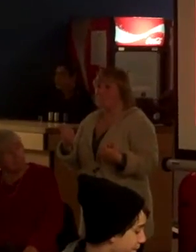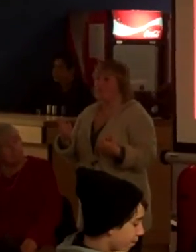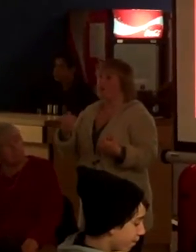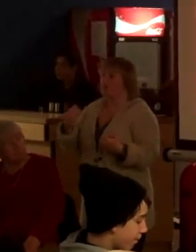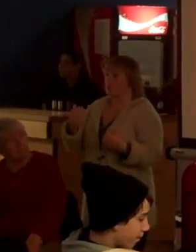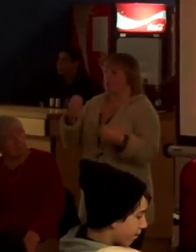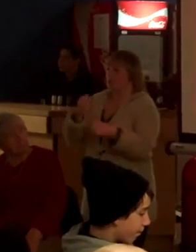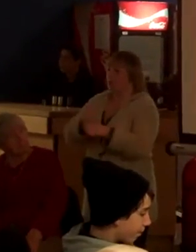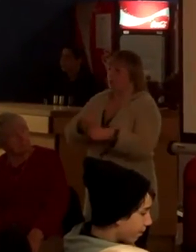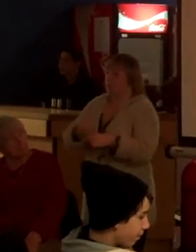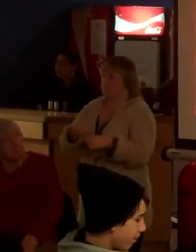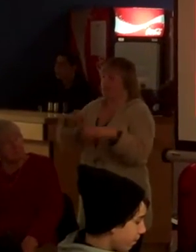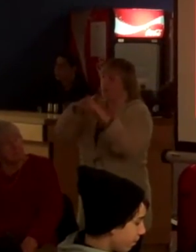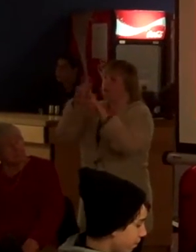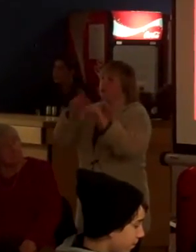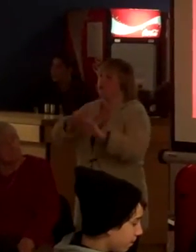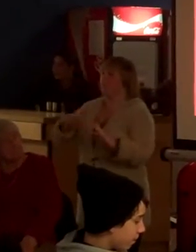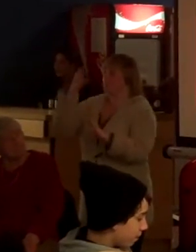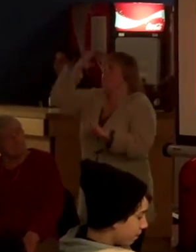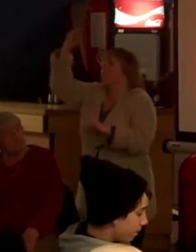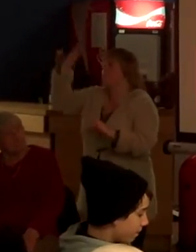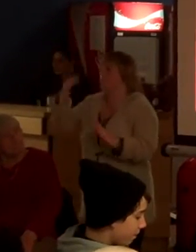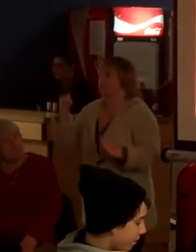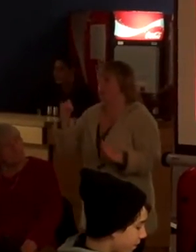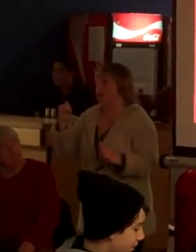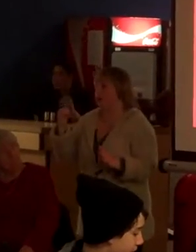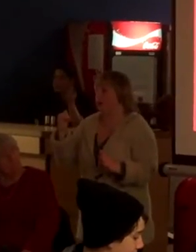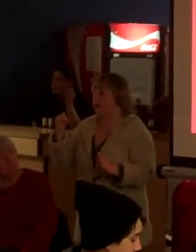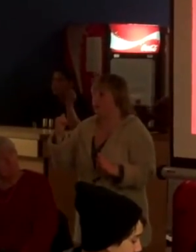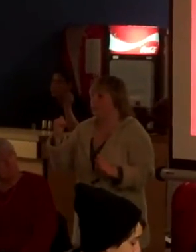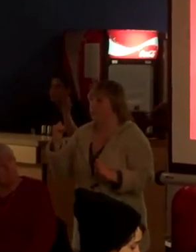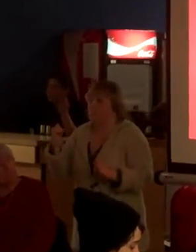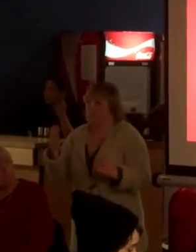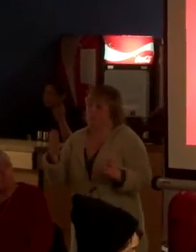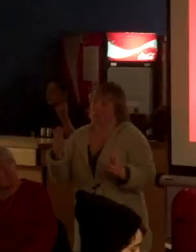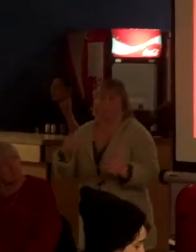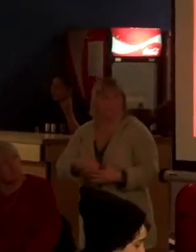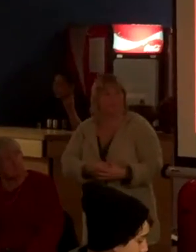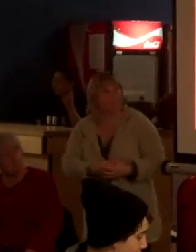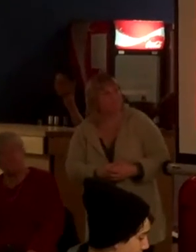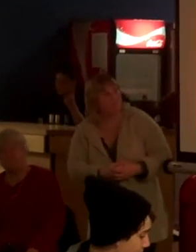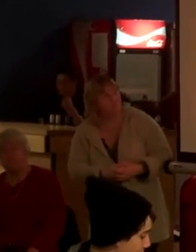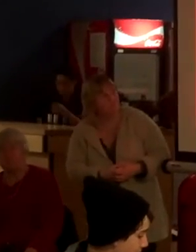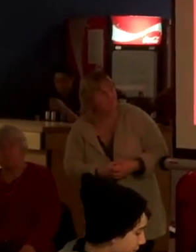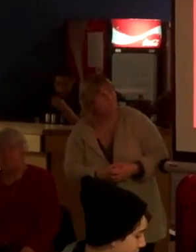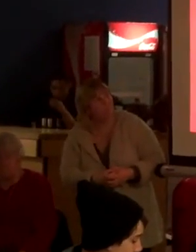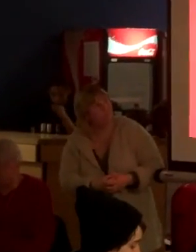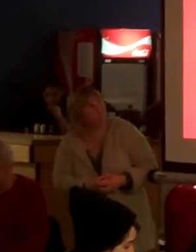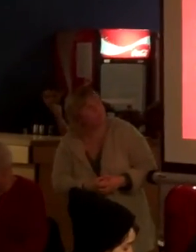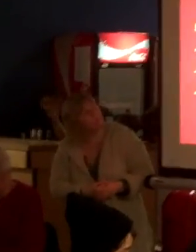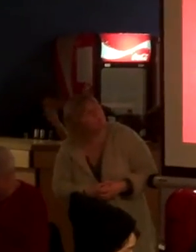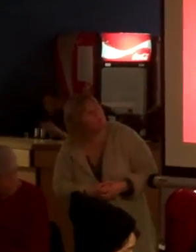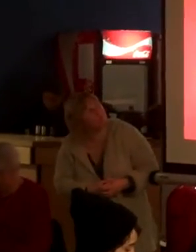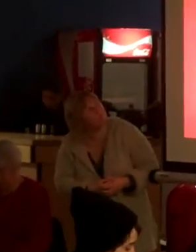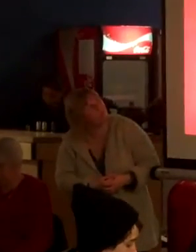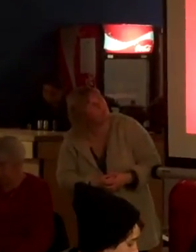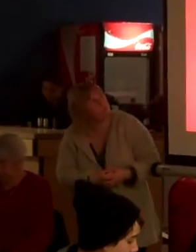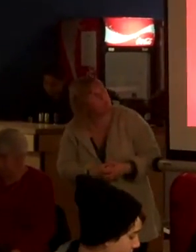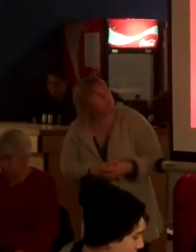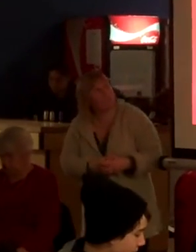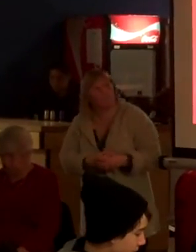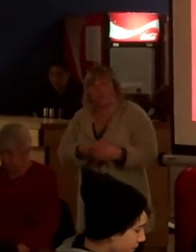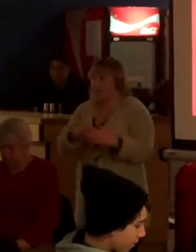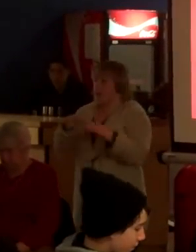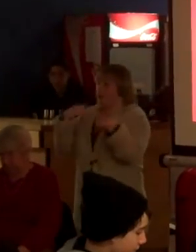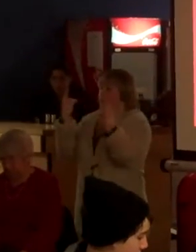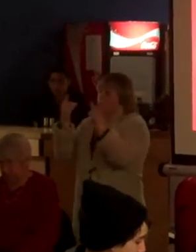universal problem where even other countries have got levels of unemployment, but our levels are very